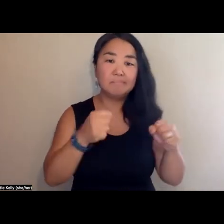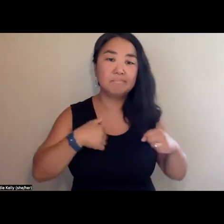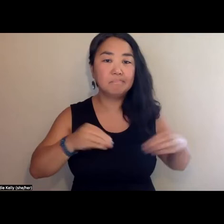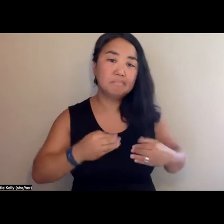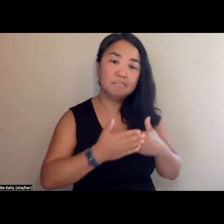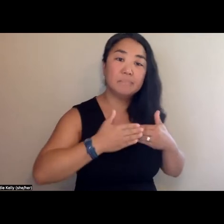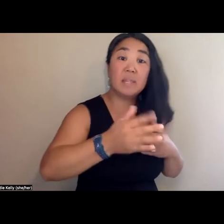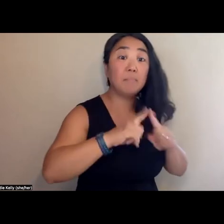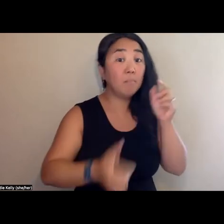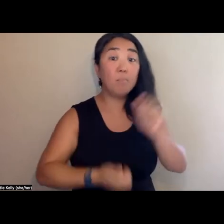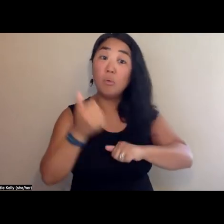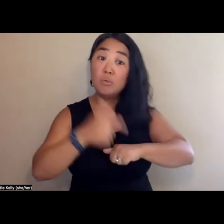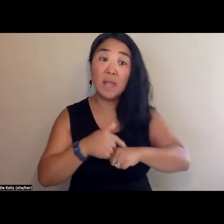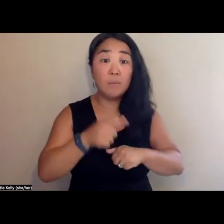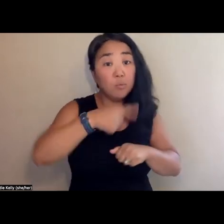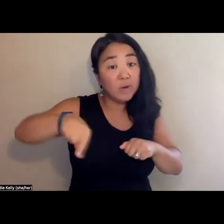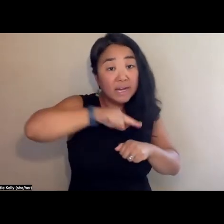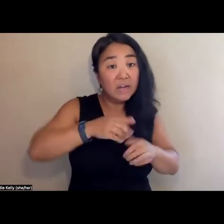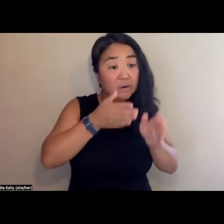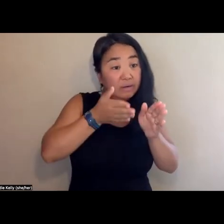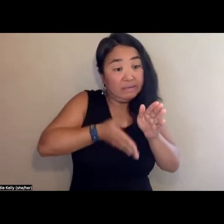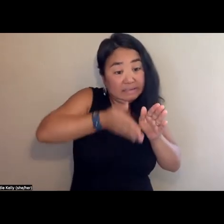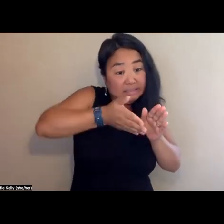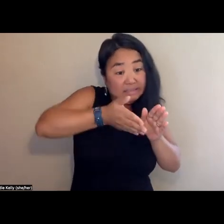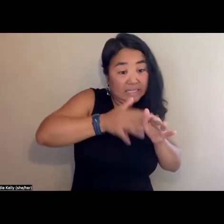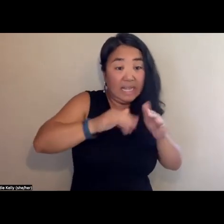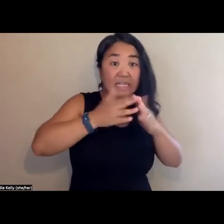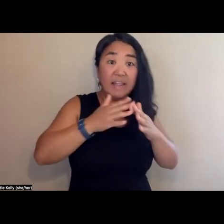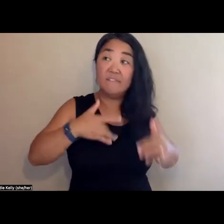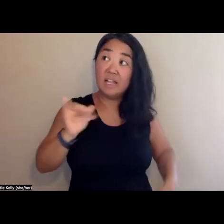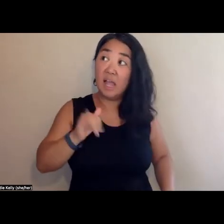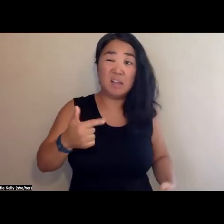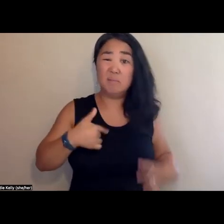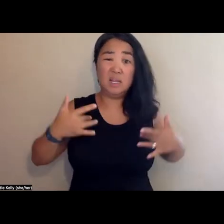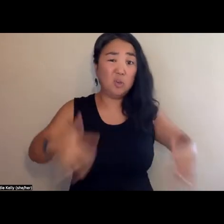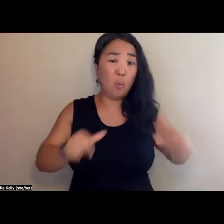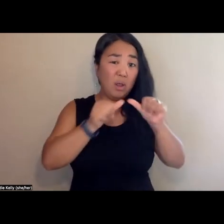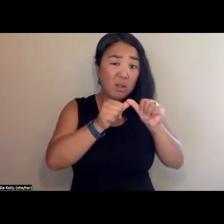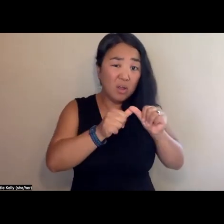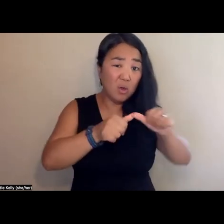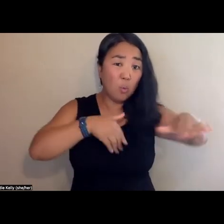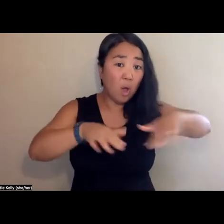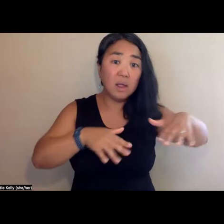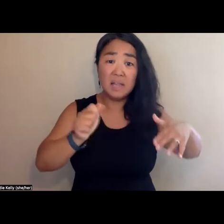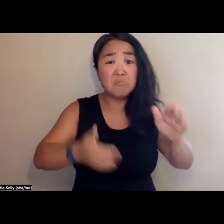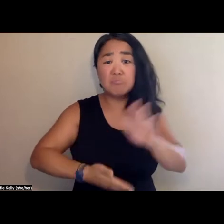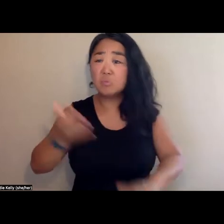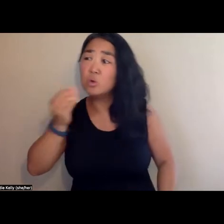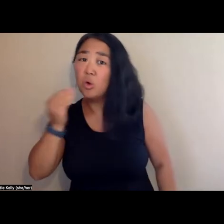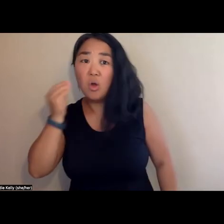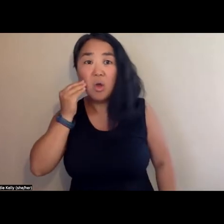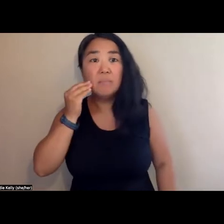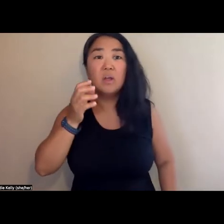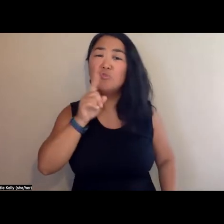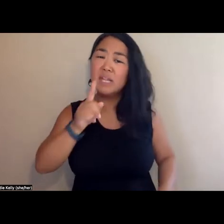city, and when you're not feeling like going home or not feeling like continuing walking, you can go home. It's this fine balance of, yes, challenging